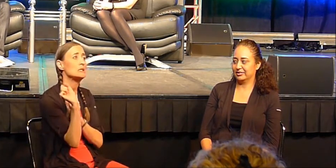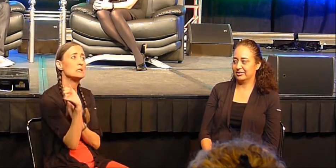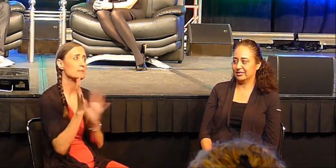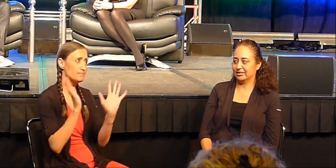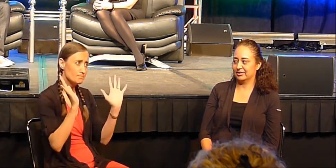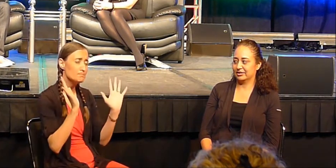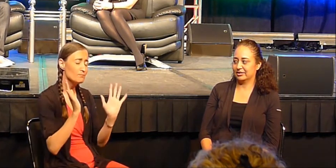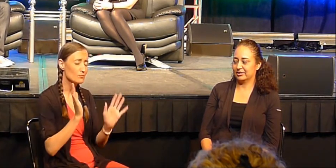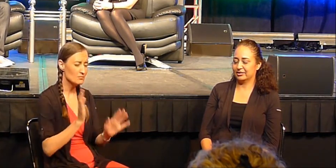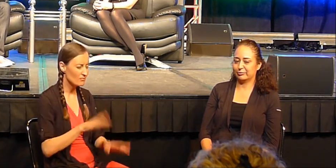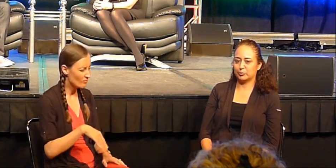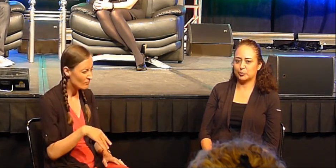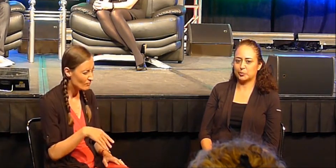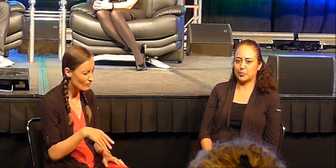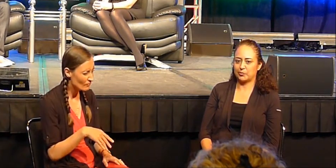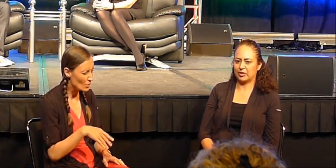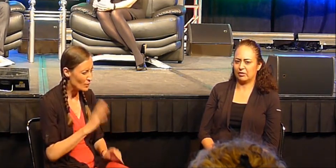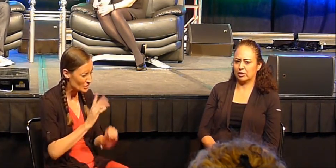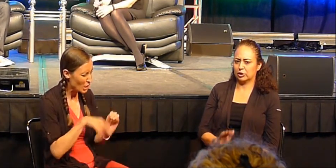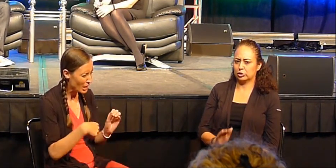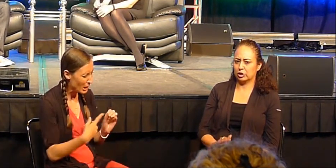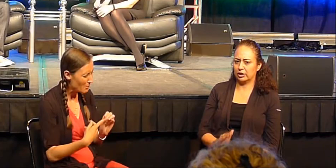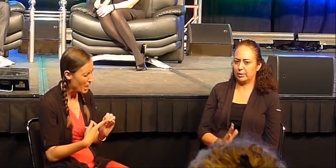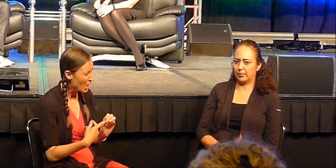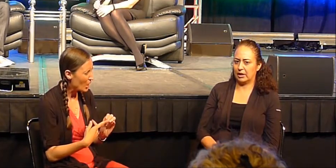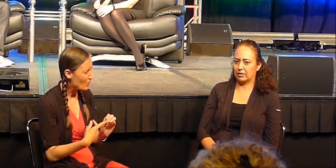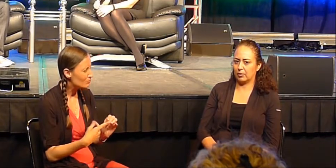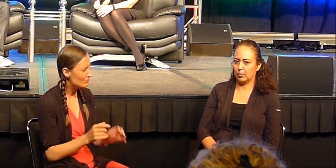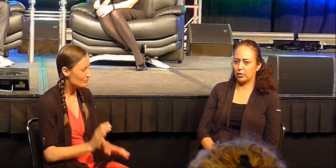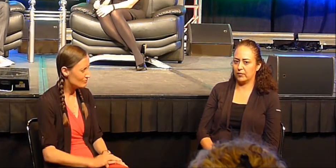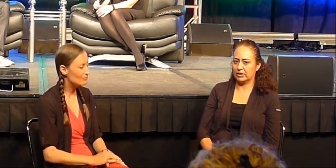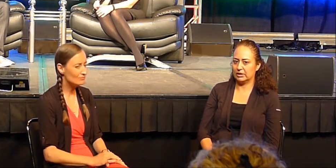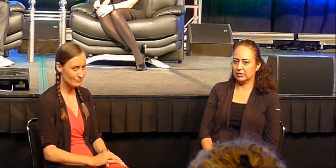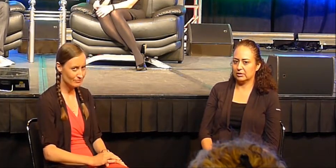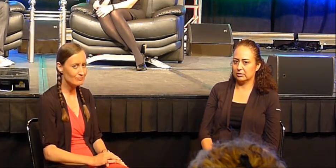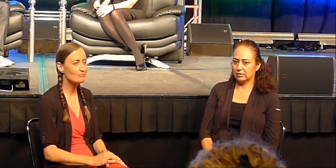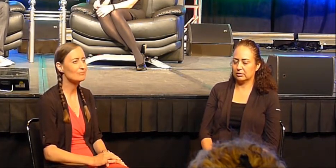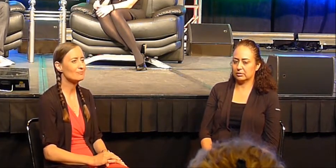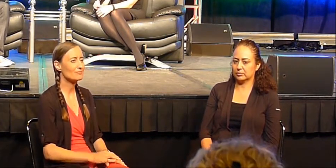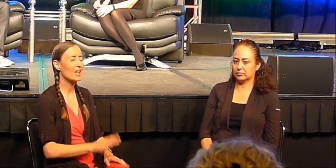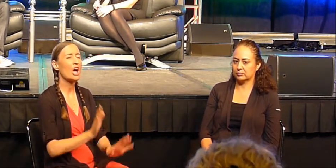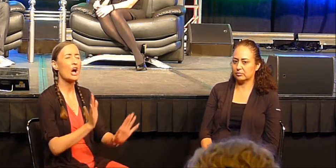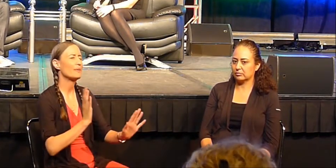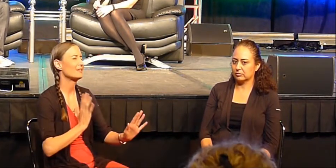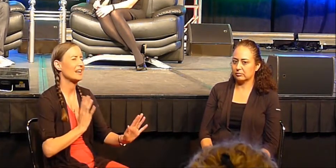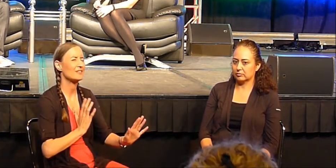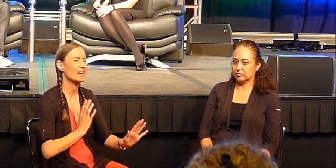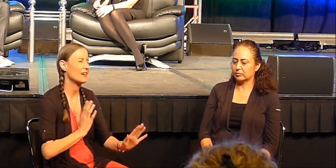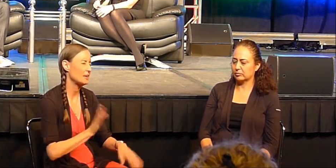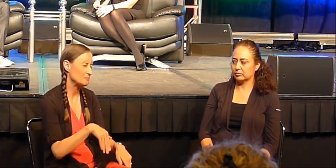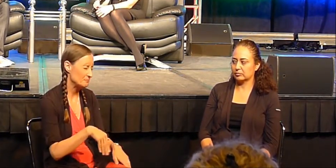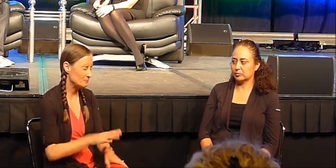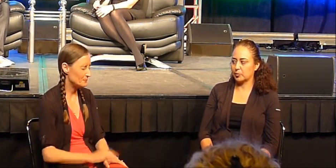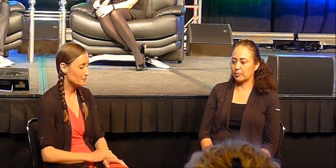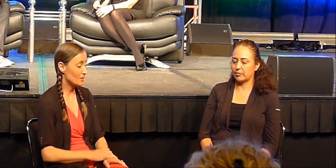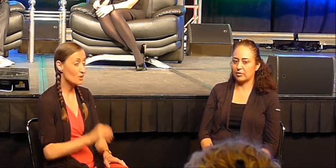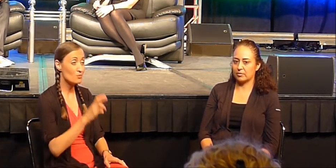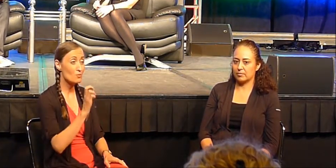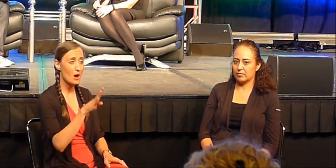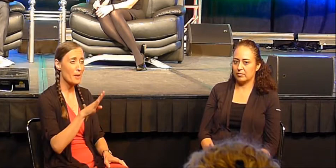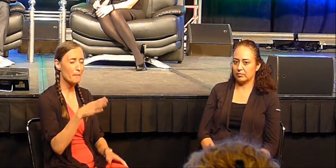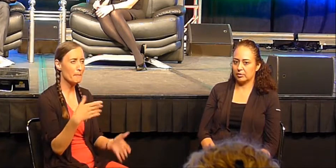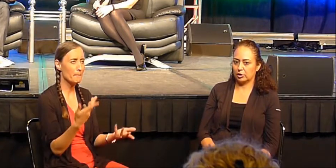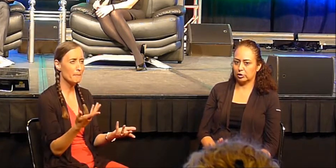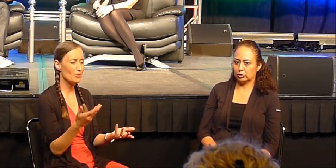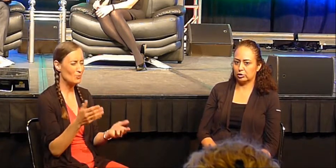like, what are you talking about? He goes, no, it's okay, I'm sure Danny's already here, it's fine. And Rob goes, well,